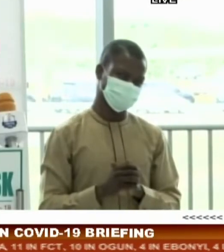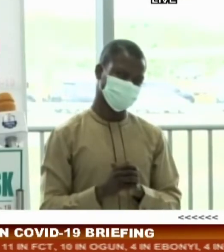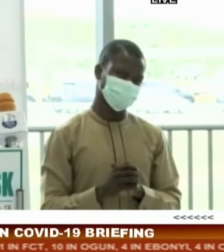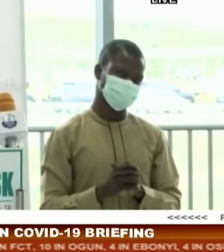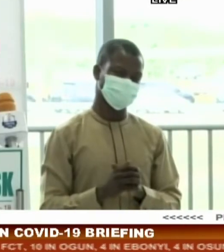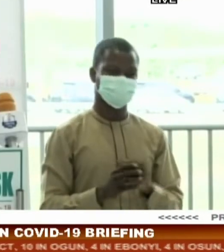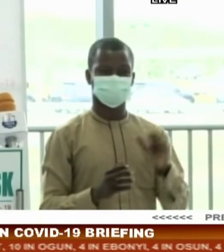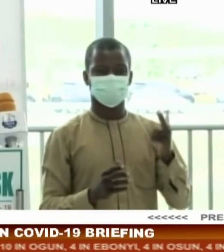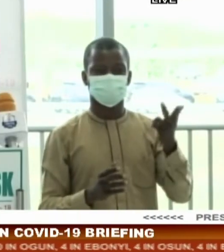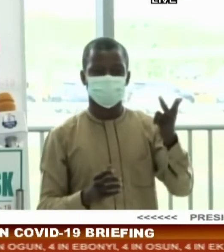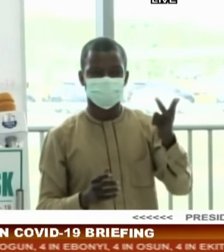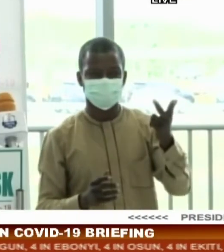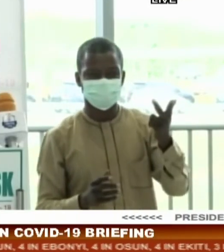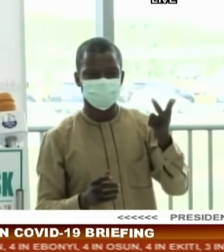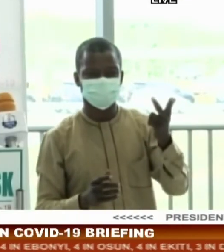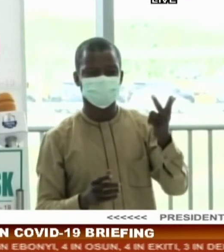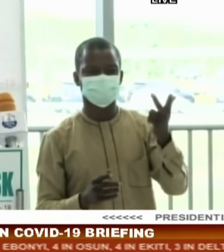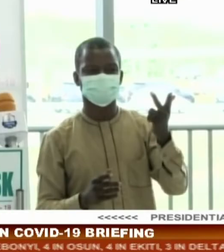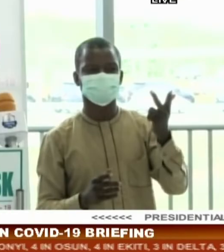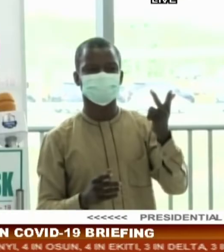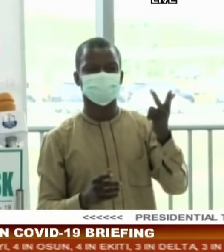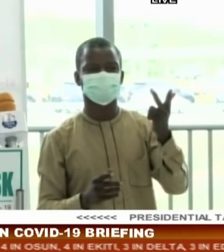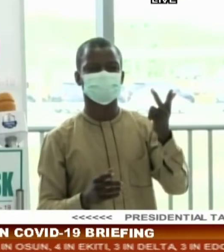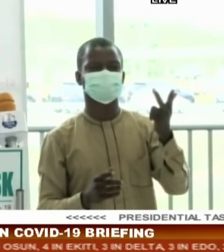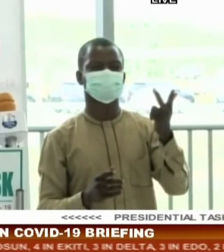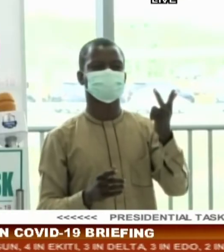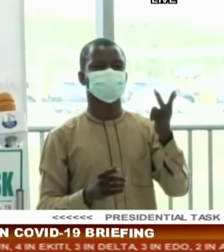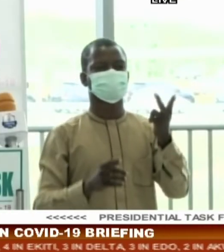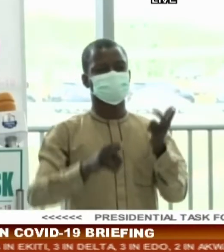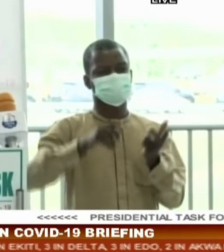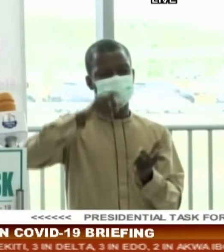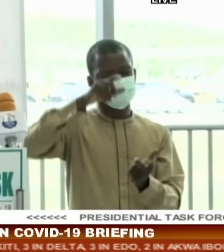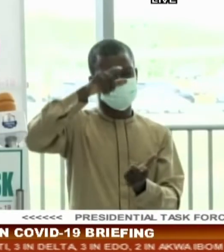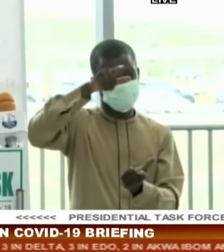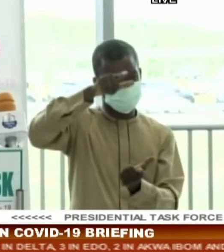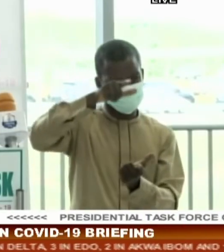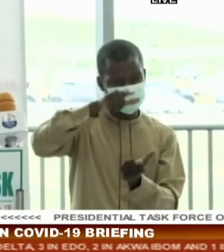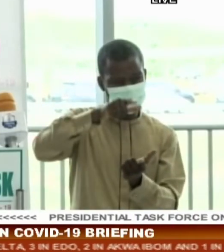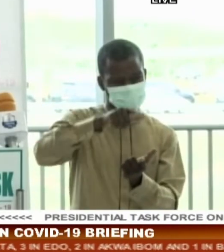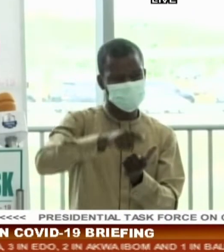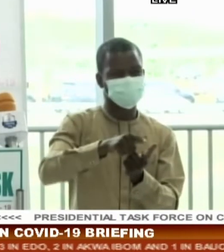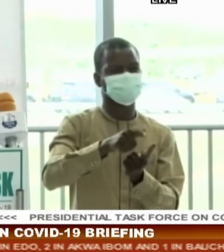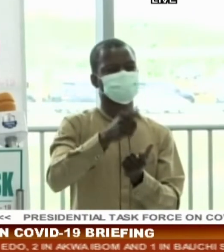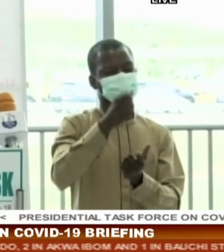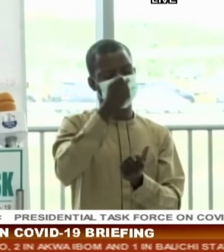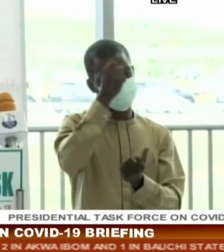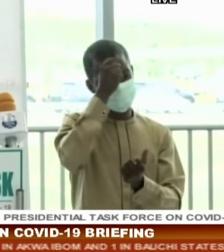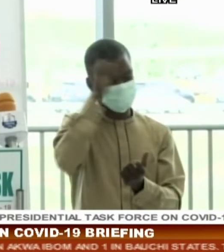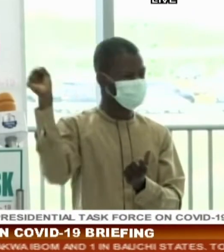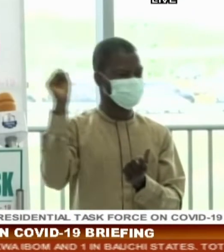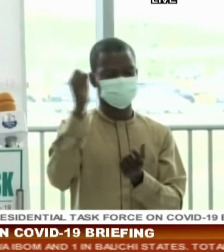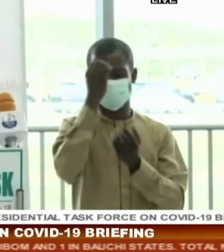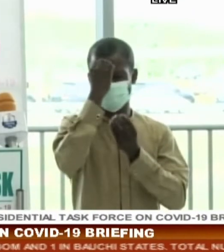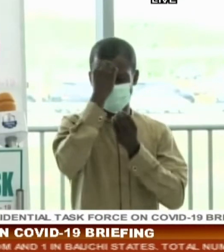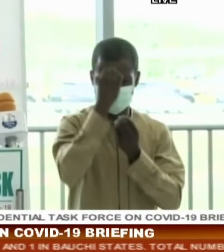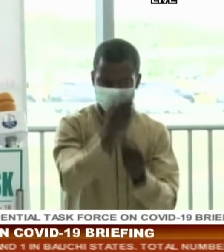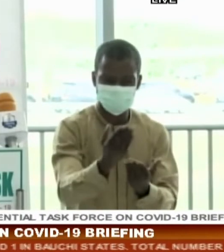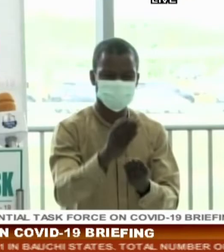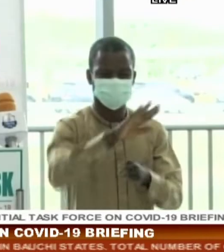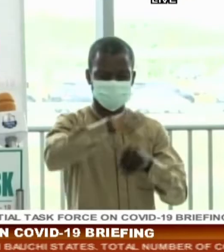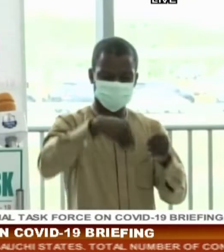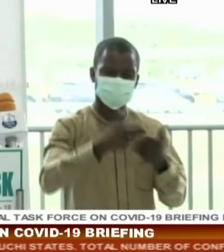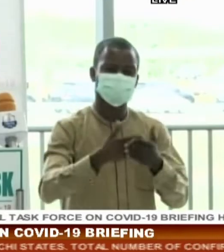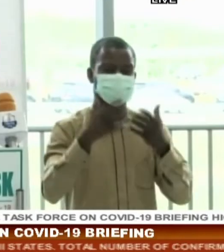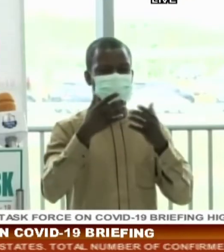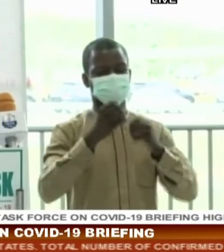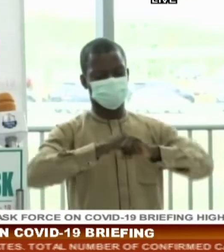And lastly, 3, declining level of compliance with non-pharmaceutical preventive